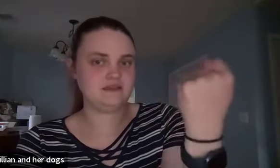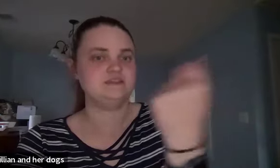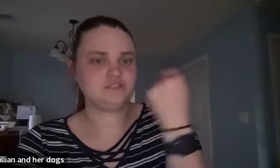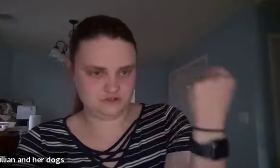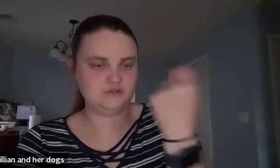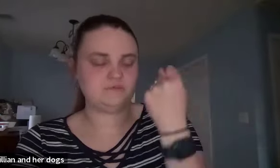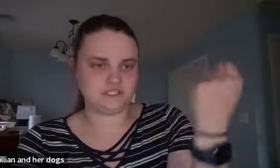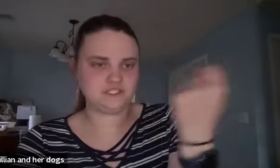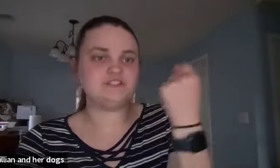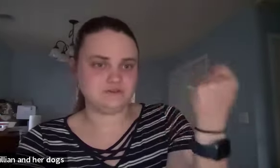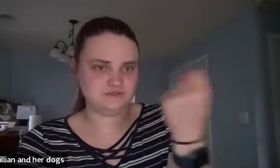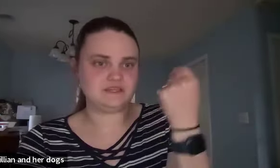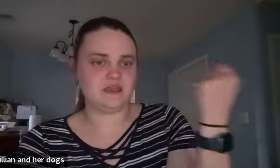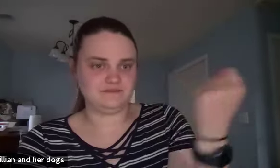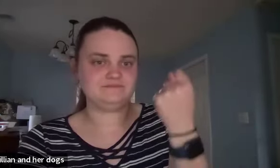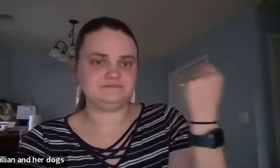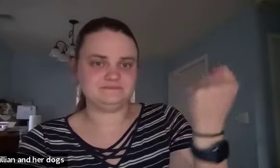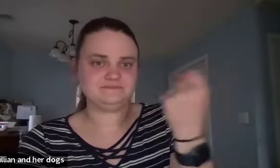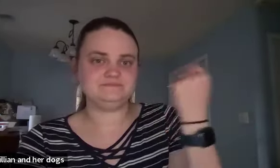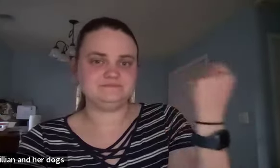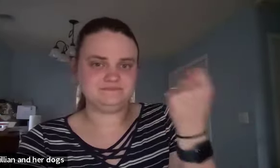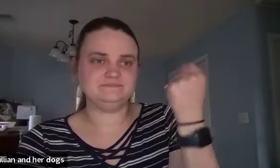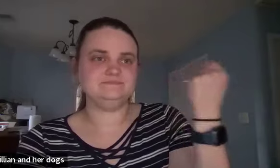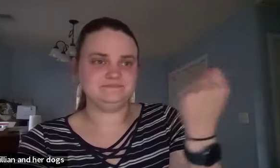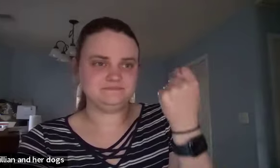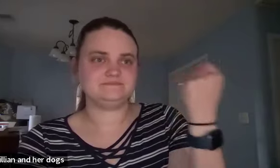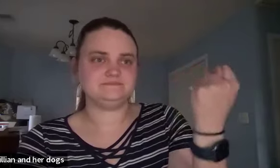backhand, circular motion, Tuesday. Then